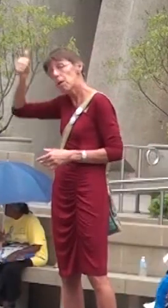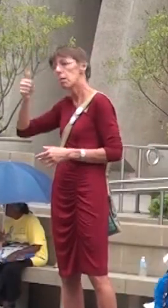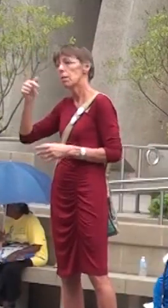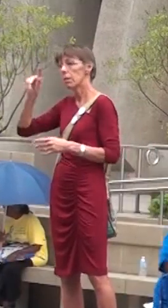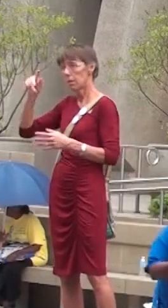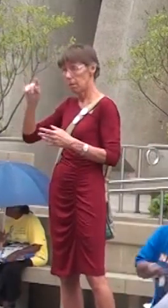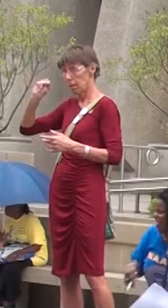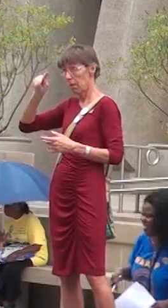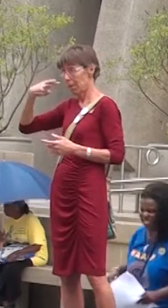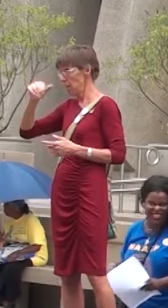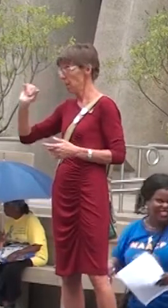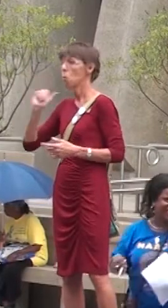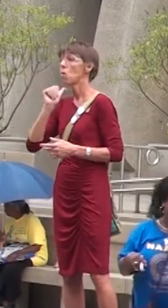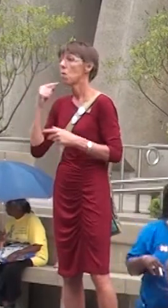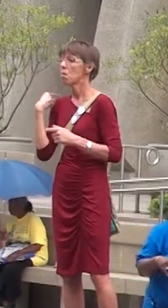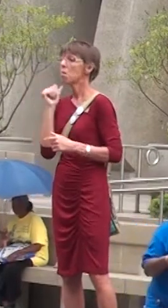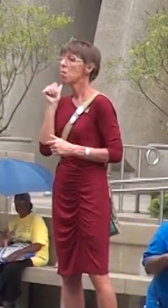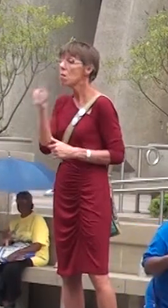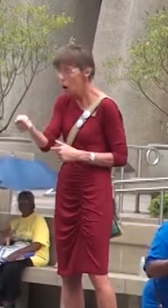are not going back.